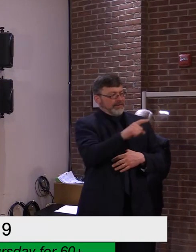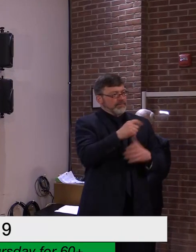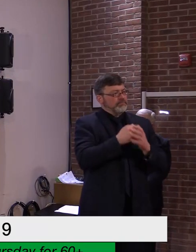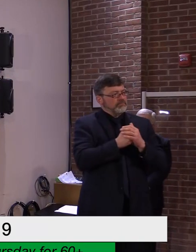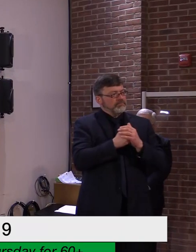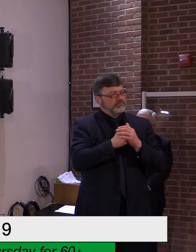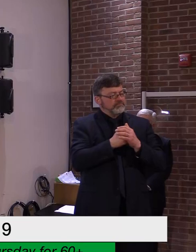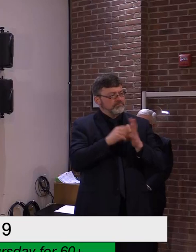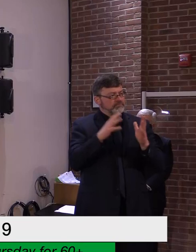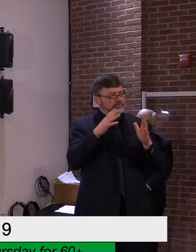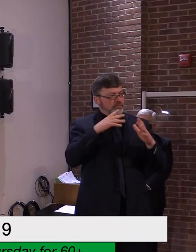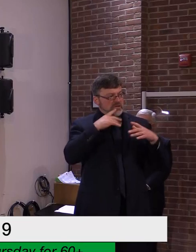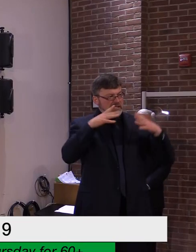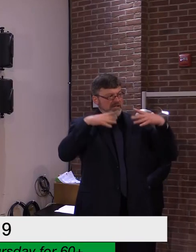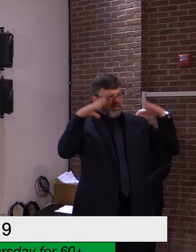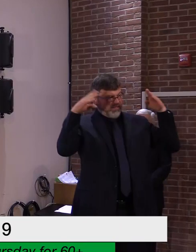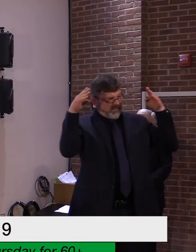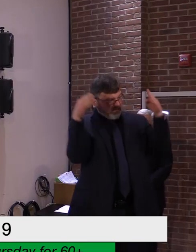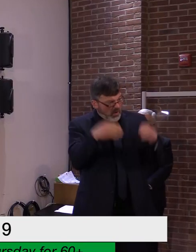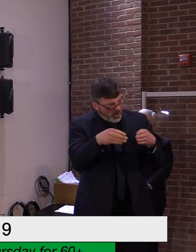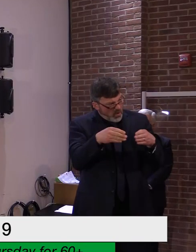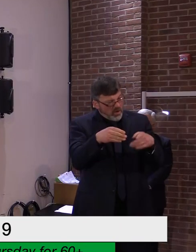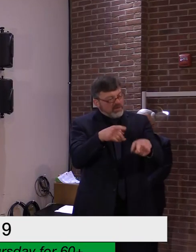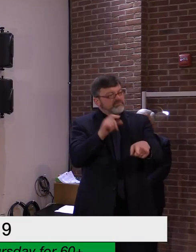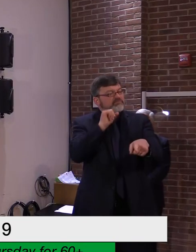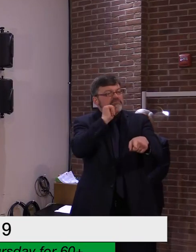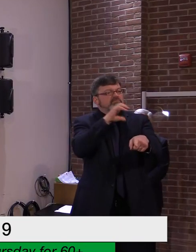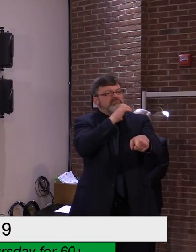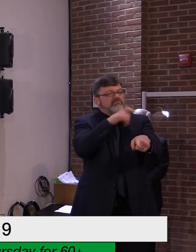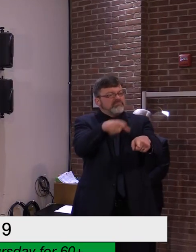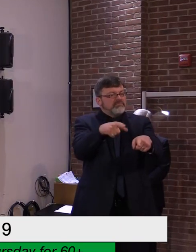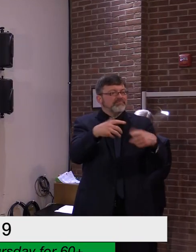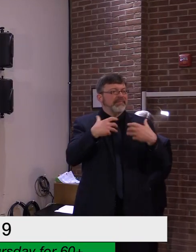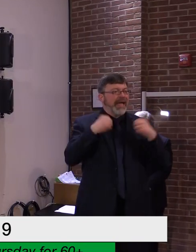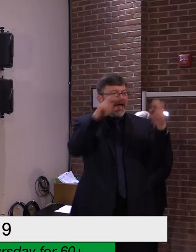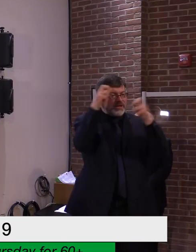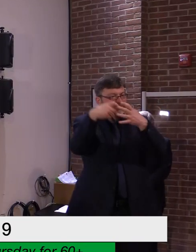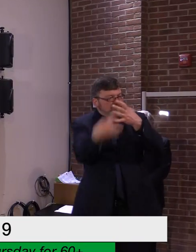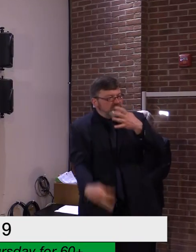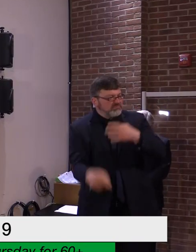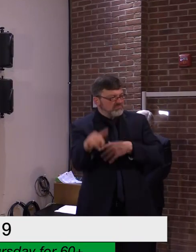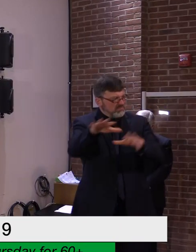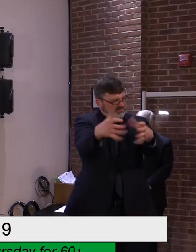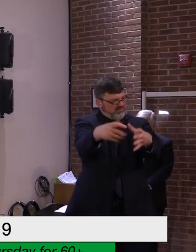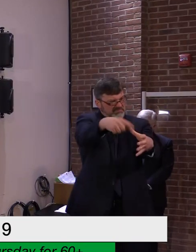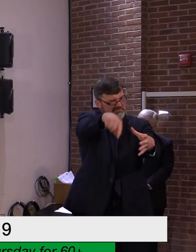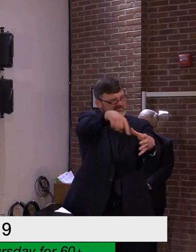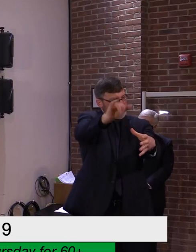more vulnerable Vermonters, watching out for themselves and doing everything they could do to avoid getting